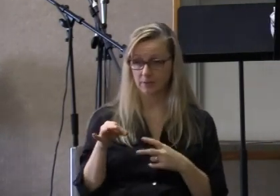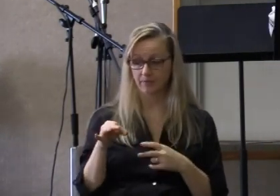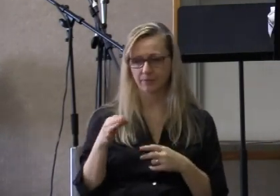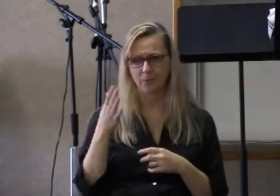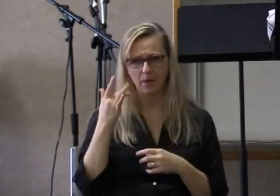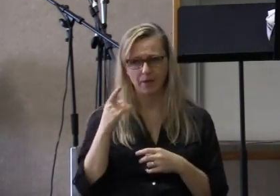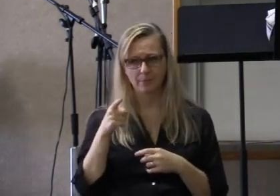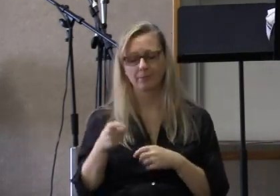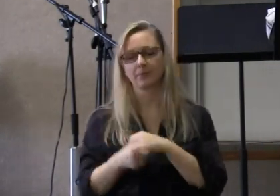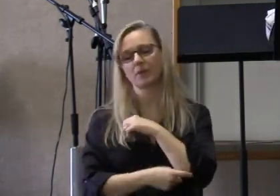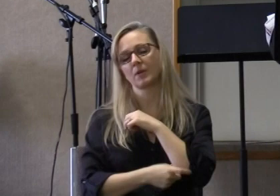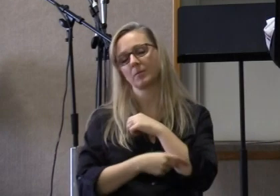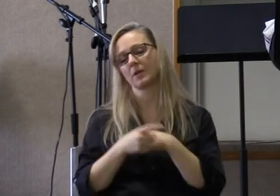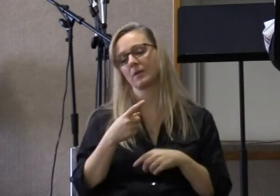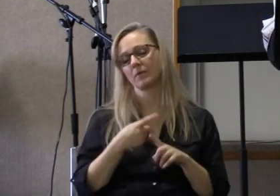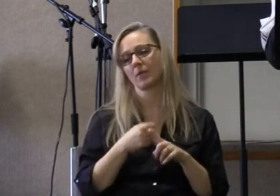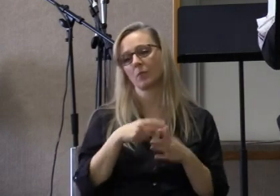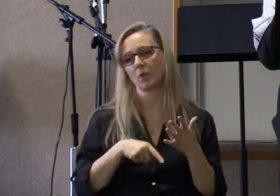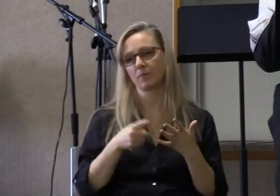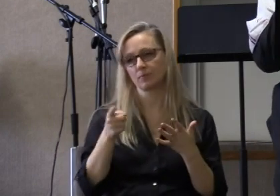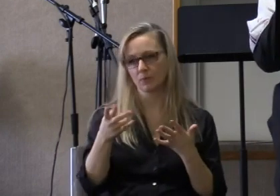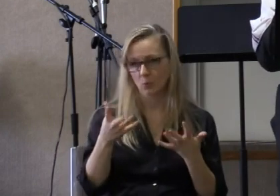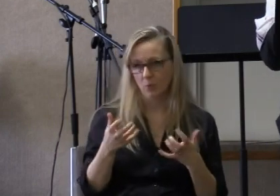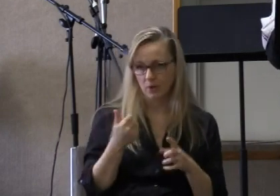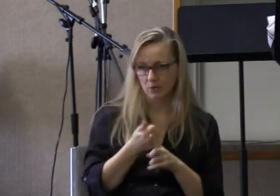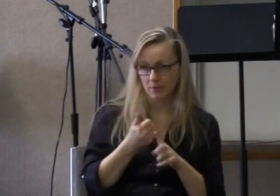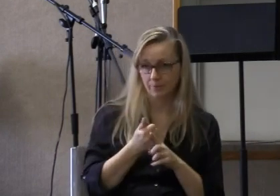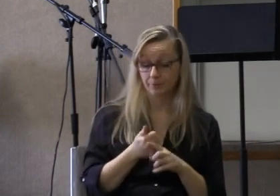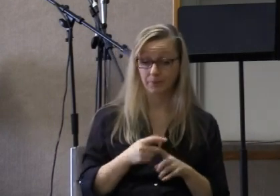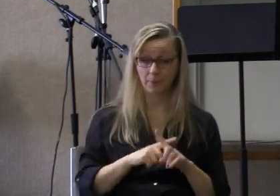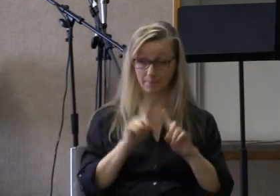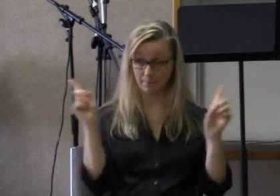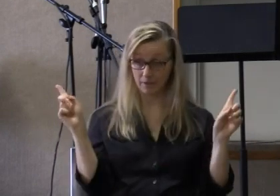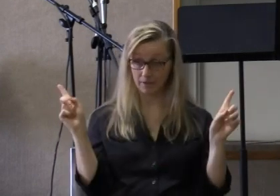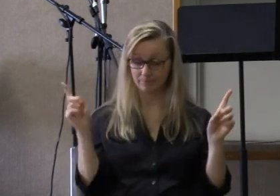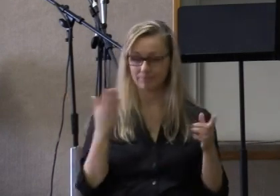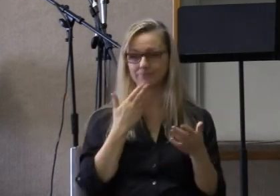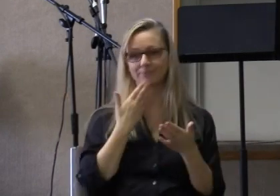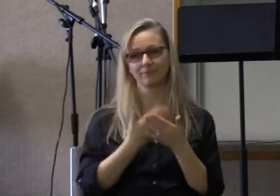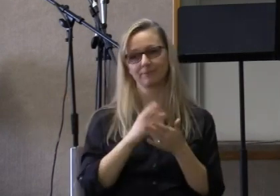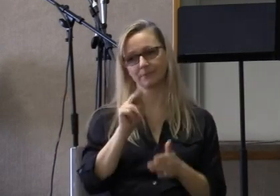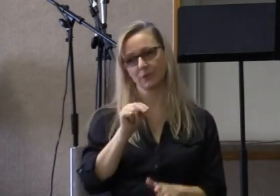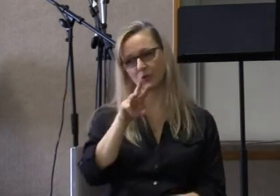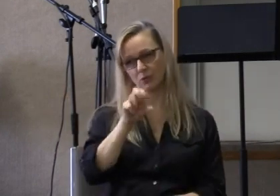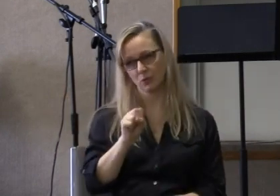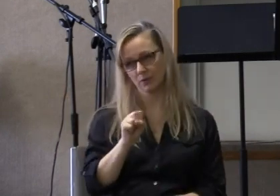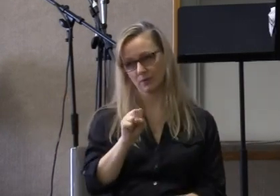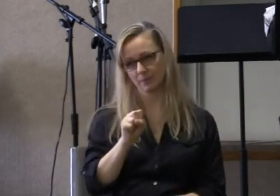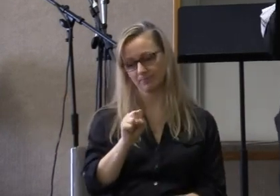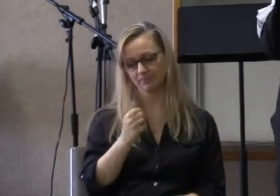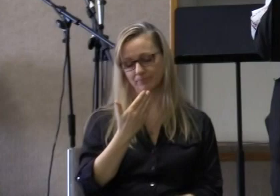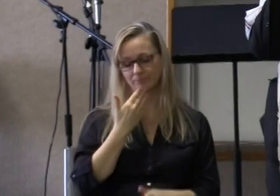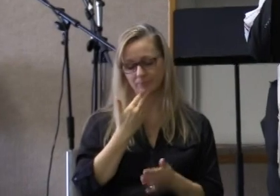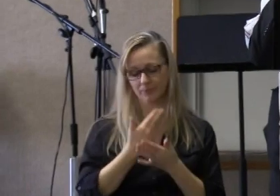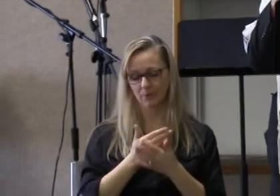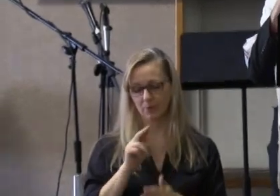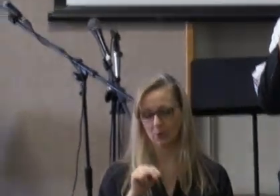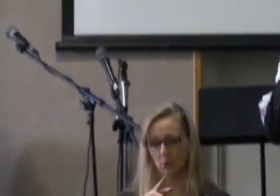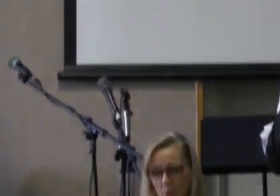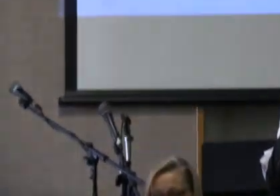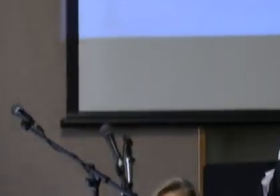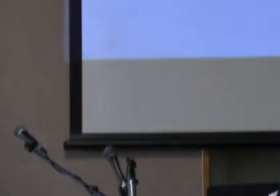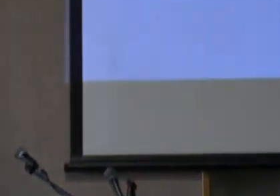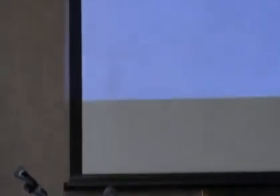want. Well, there's some good news. The fourth point I want to make today is what we want